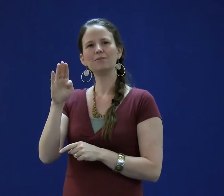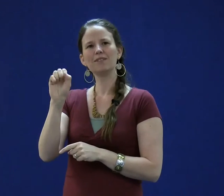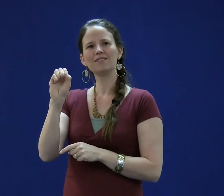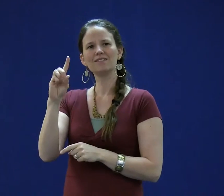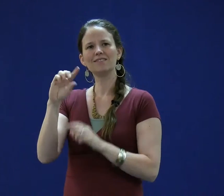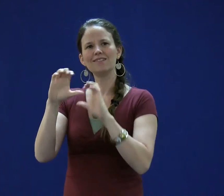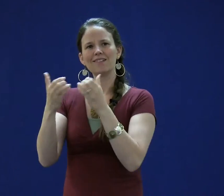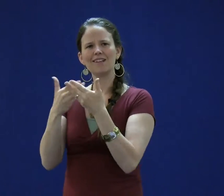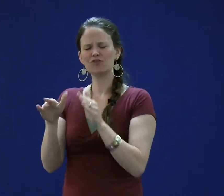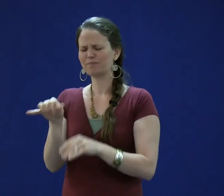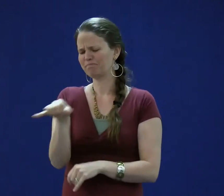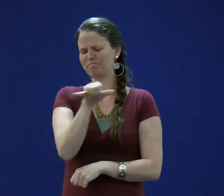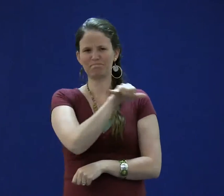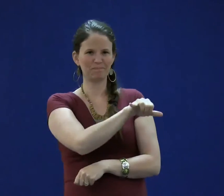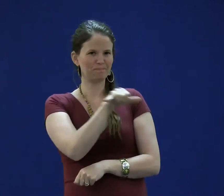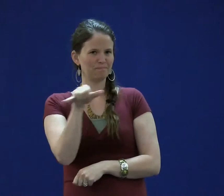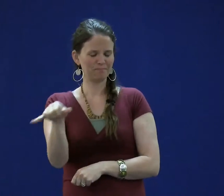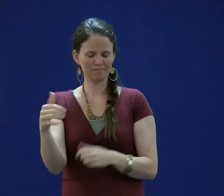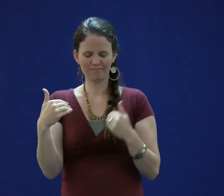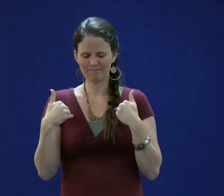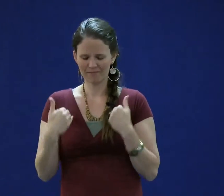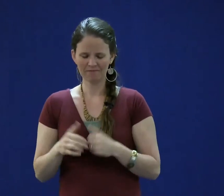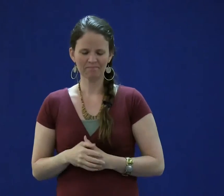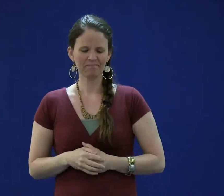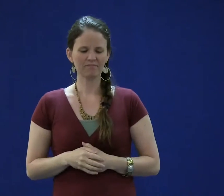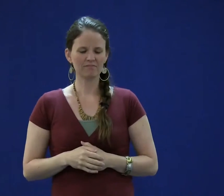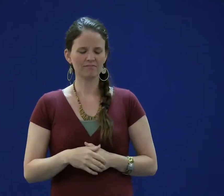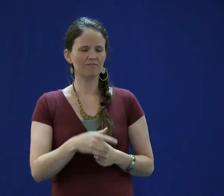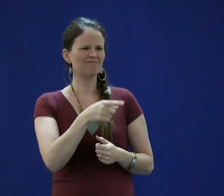and they access our GBSD classroom as well.